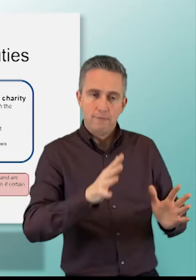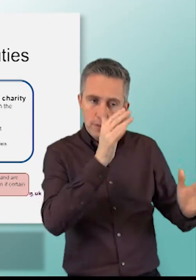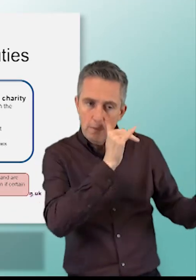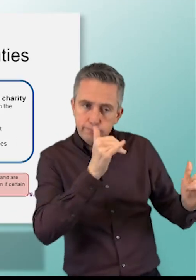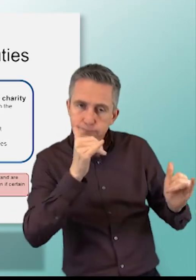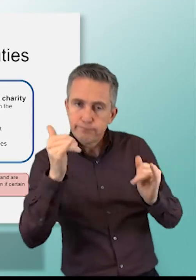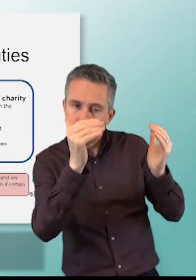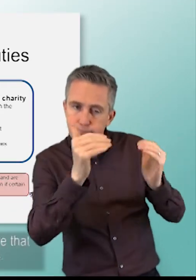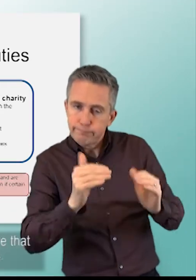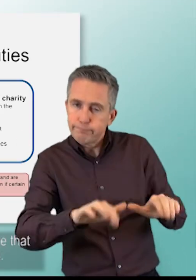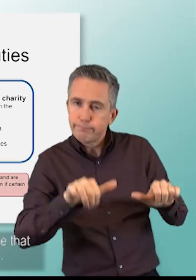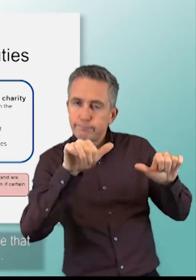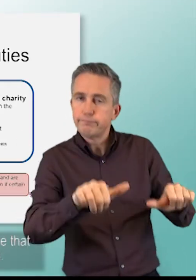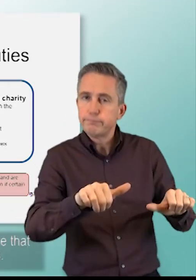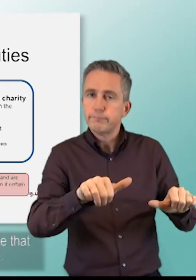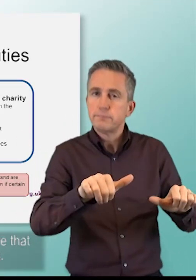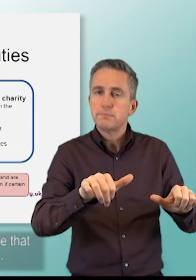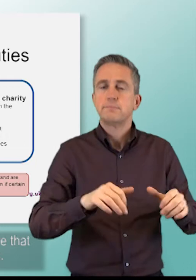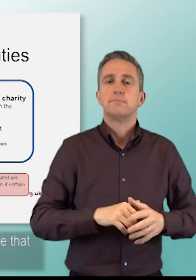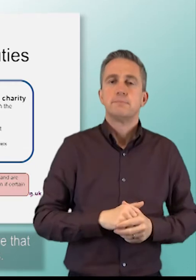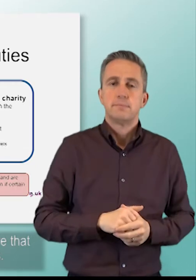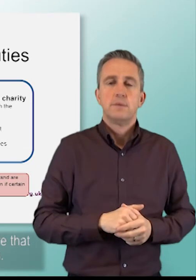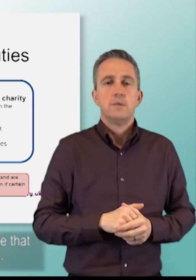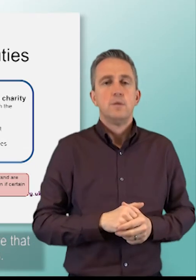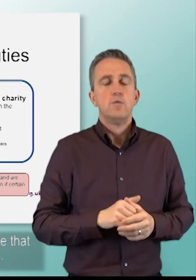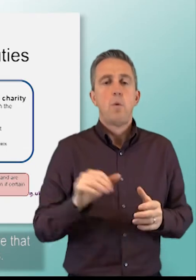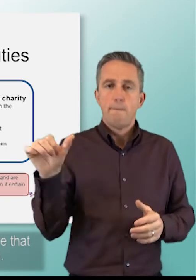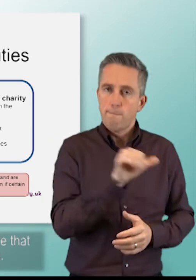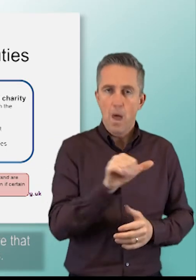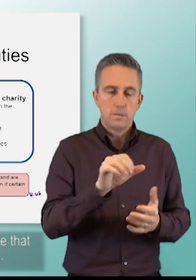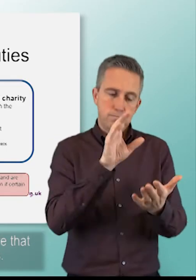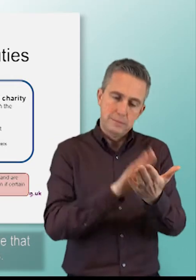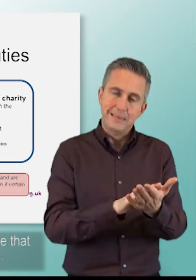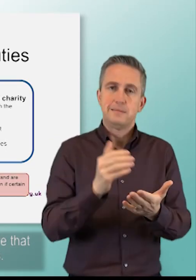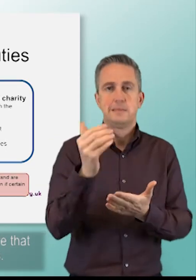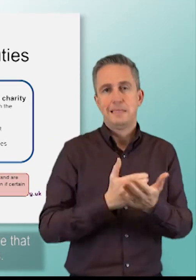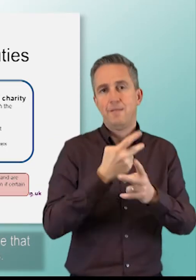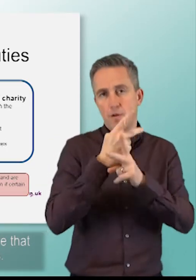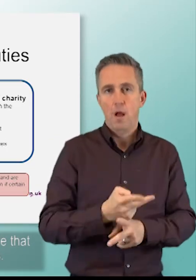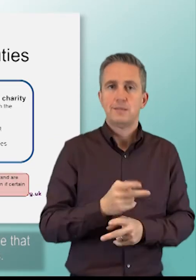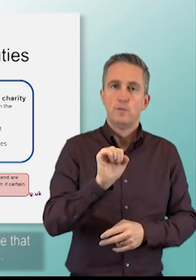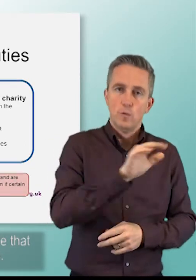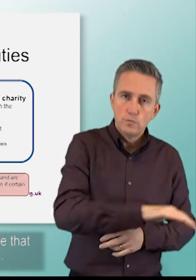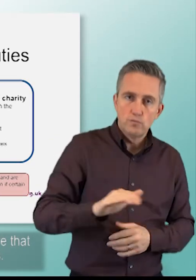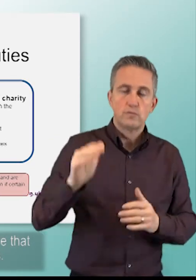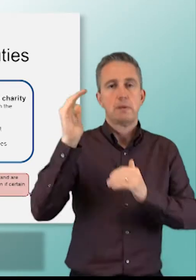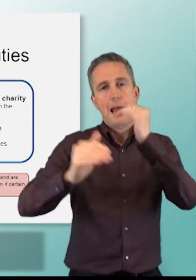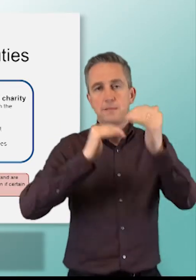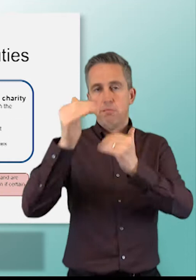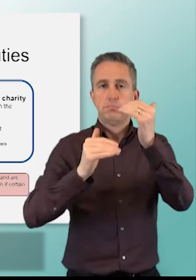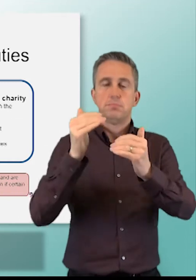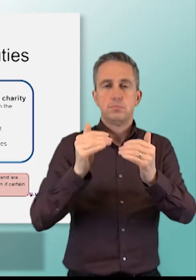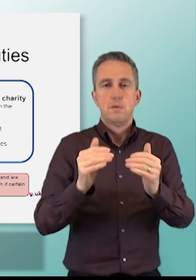quite a high level of proof. So act with care and diligence, and therefore making sure that you get safeguarding right for your beneficiaries is a